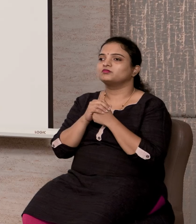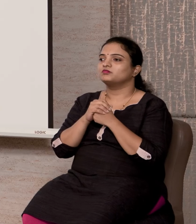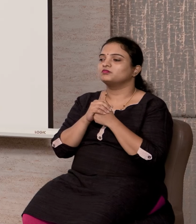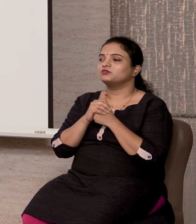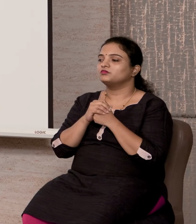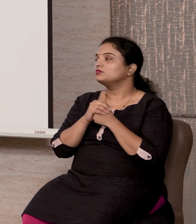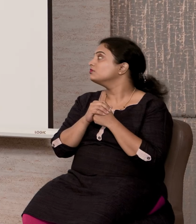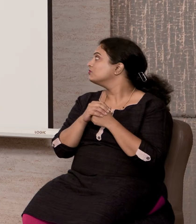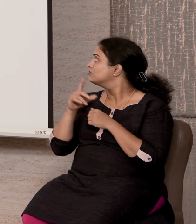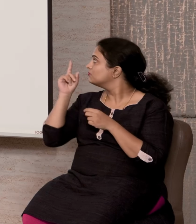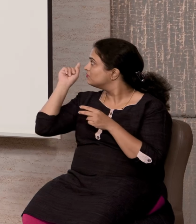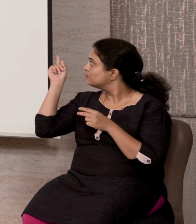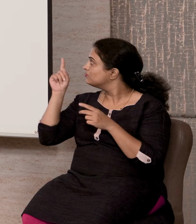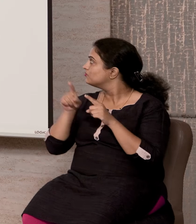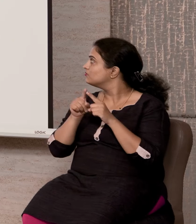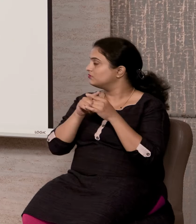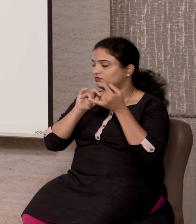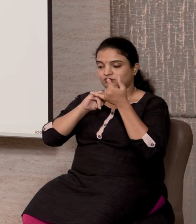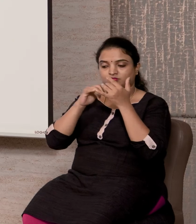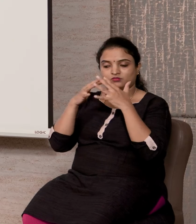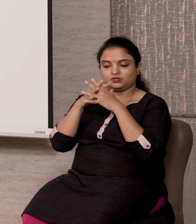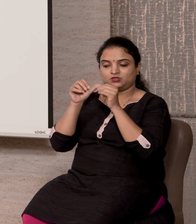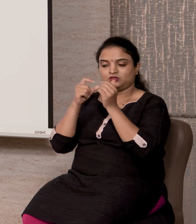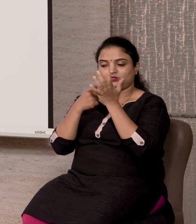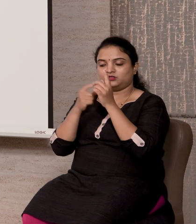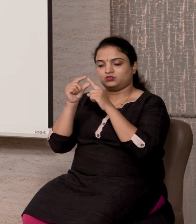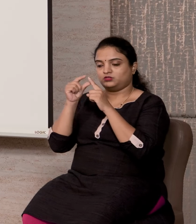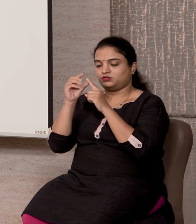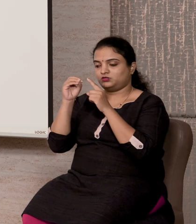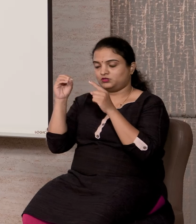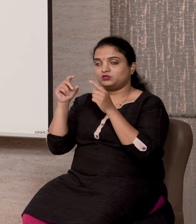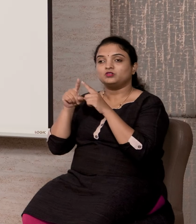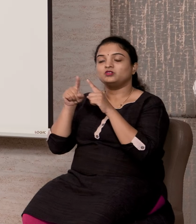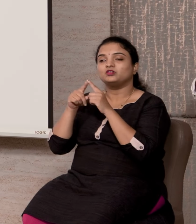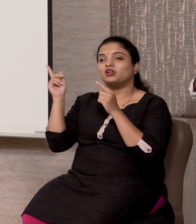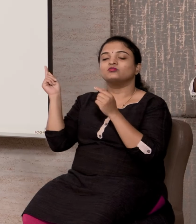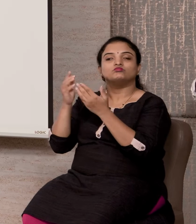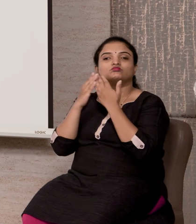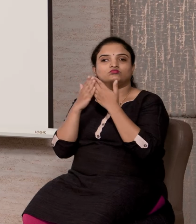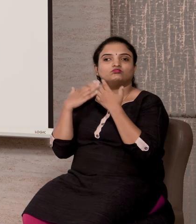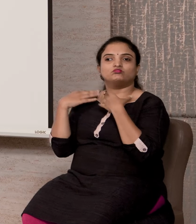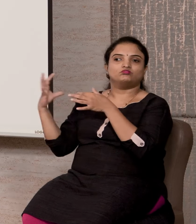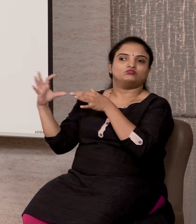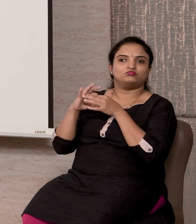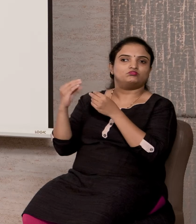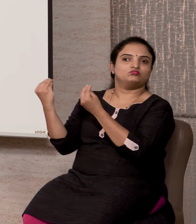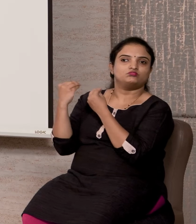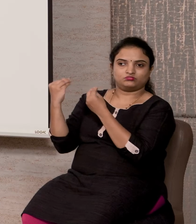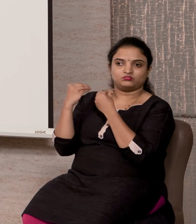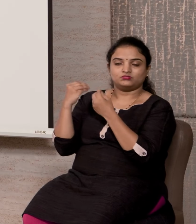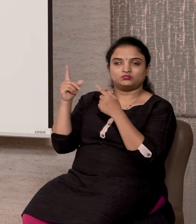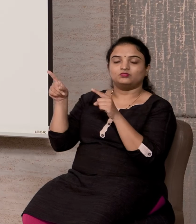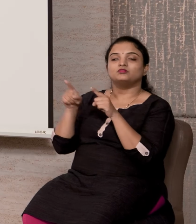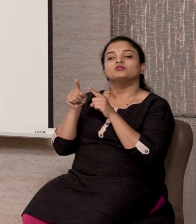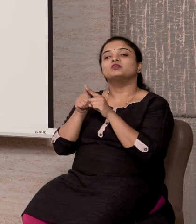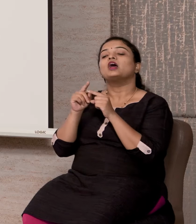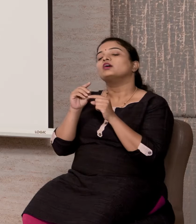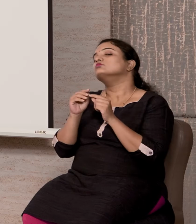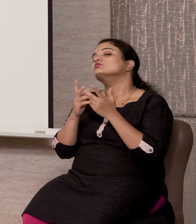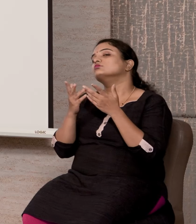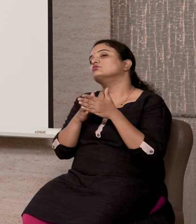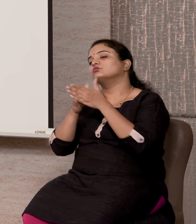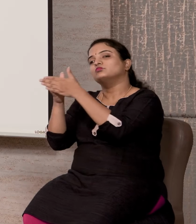Dr. Swaroop is my advisor, and we have a couple of other PhD candidates and a couple of undergrads, and some other projects which falls into the other umbrella,